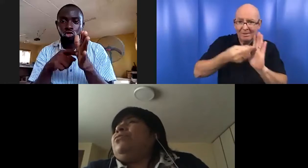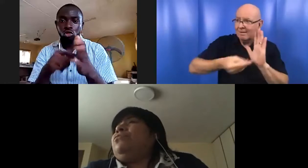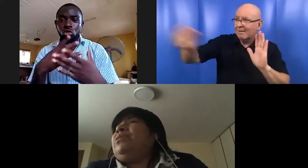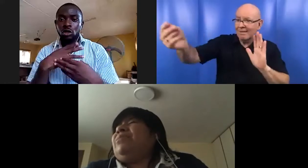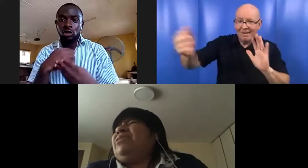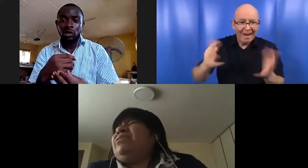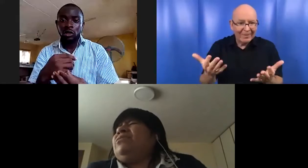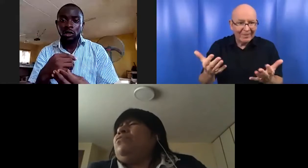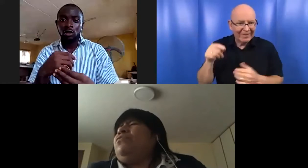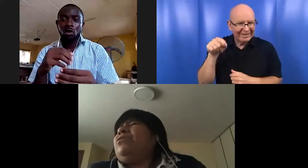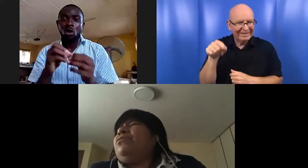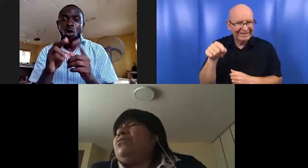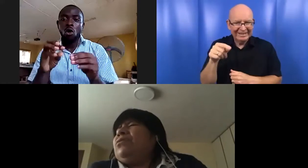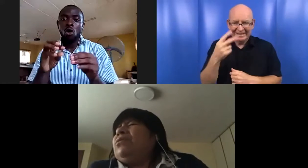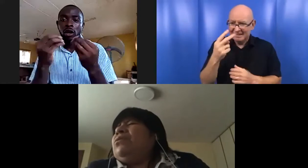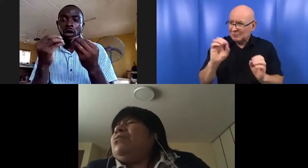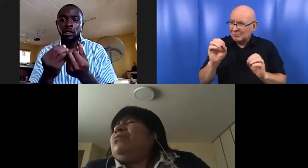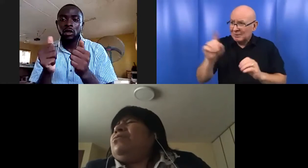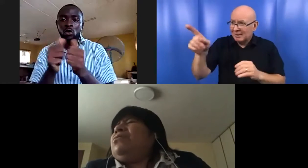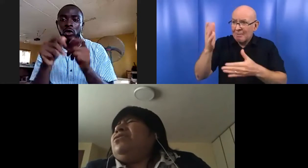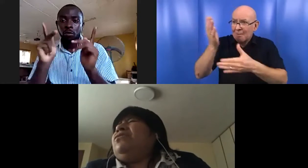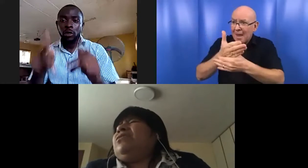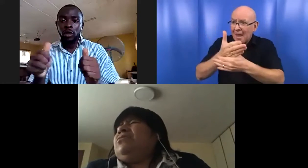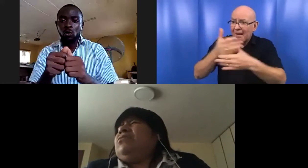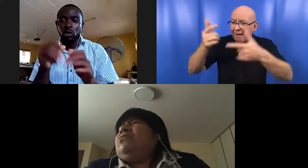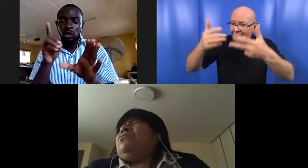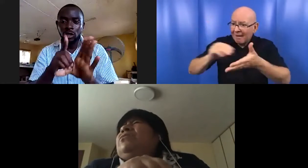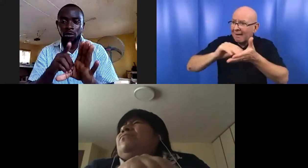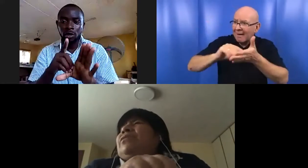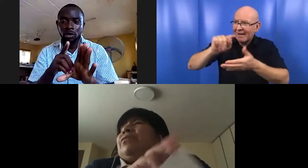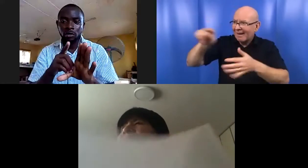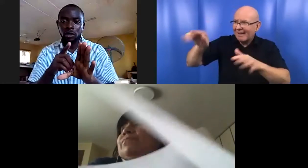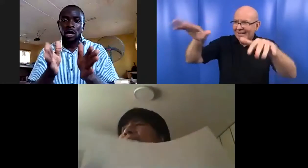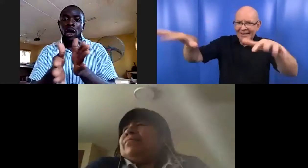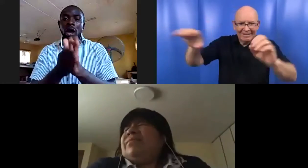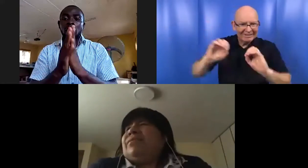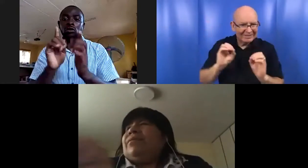of Persons with Disabilities were not consulted to this regard.